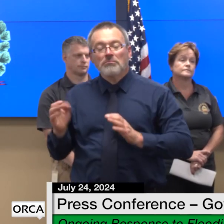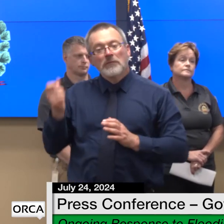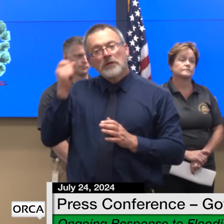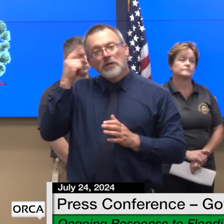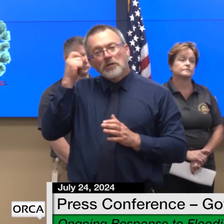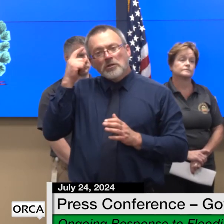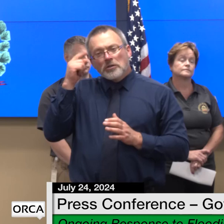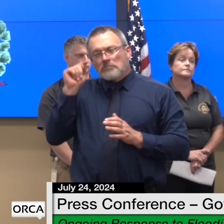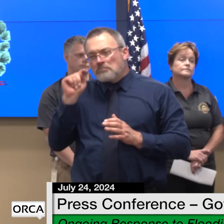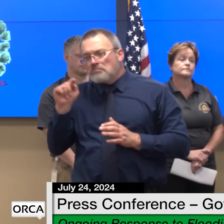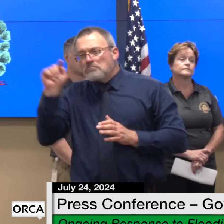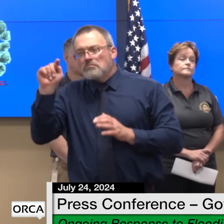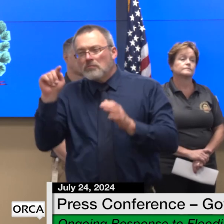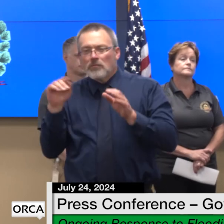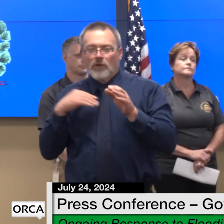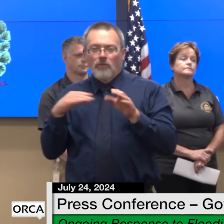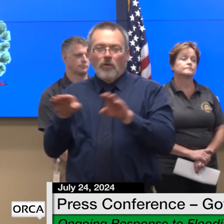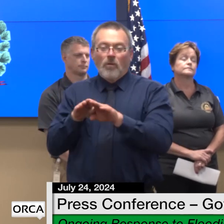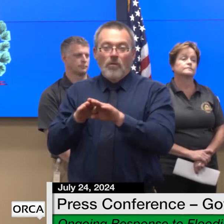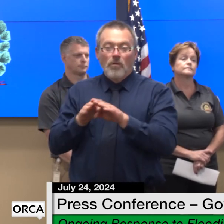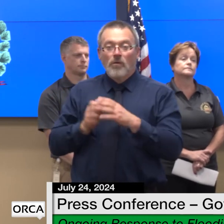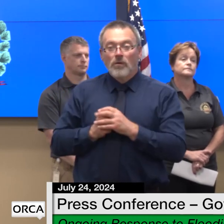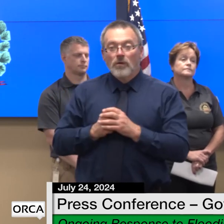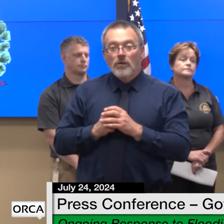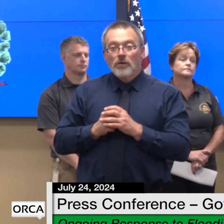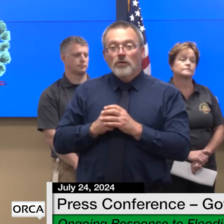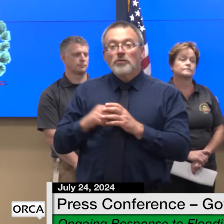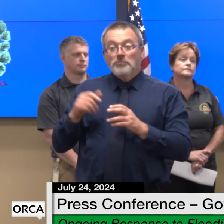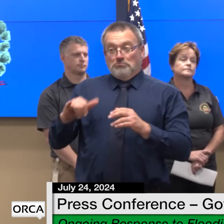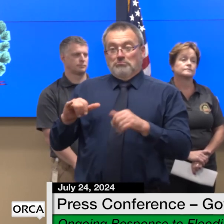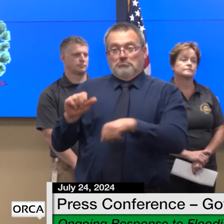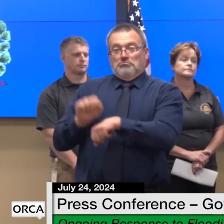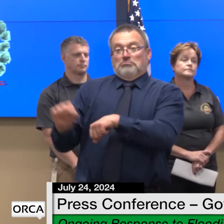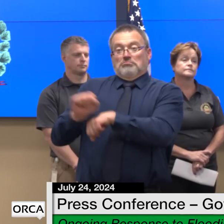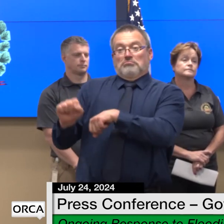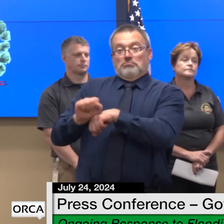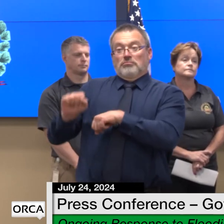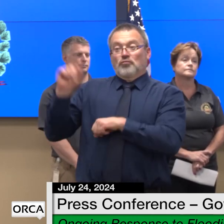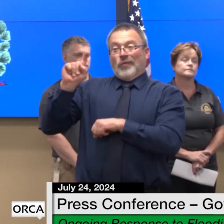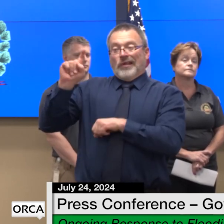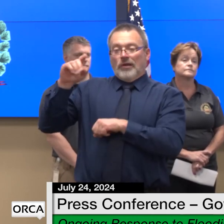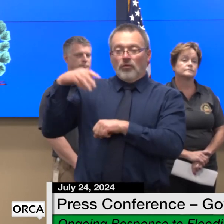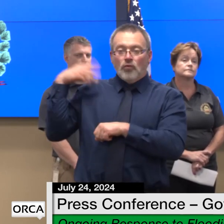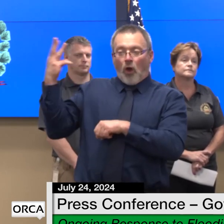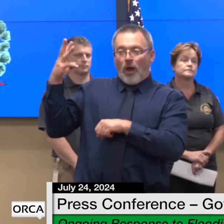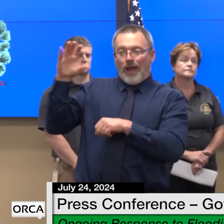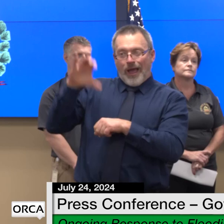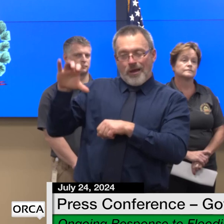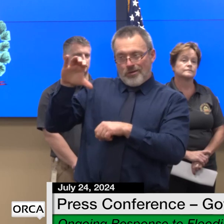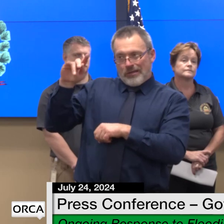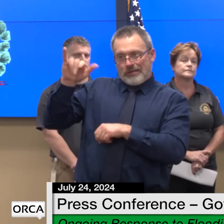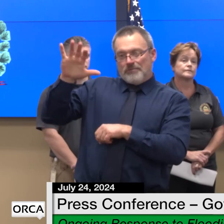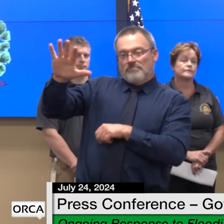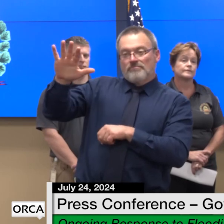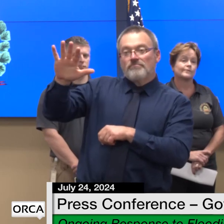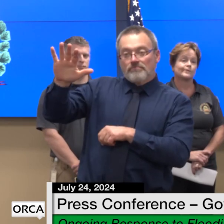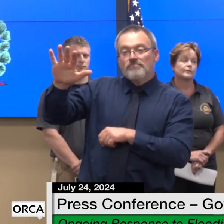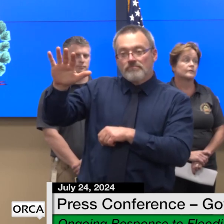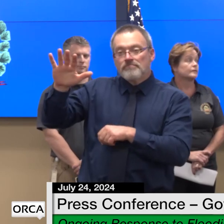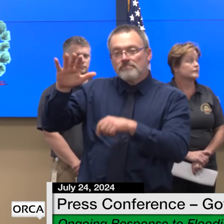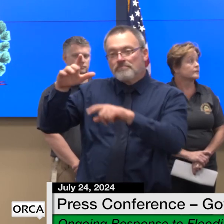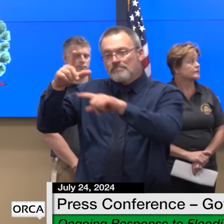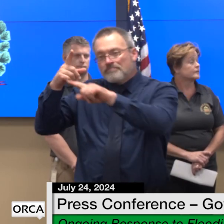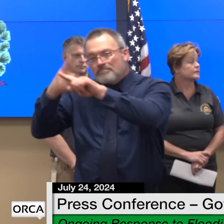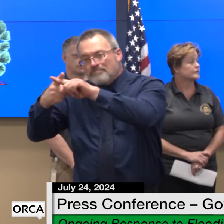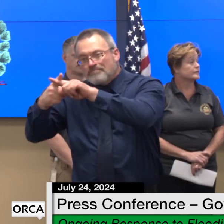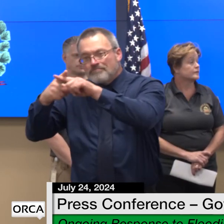time. Work also continues on the Washington County Railroad from Montpelier Junction through